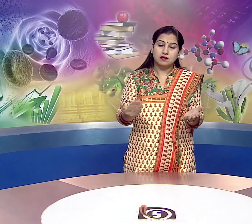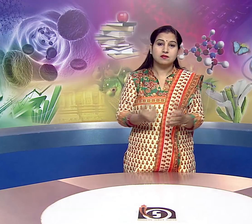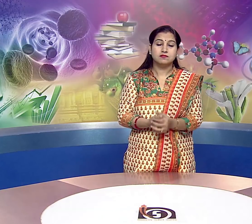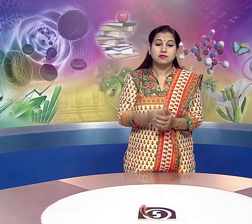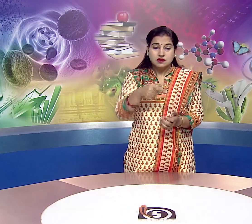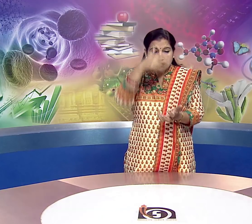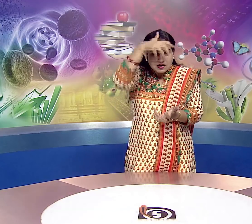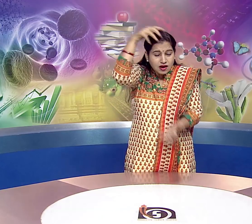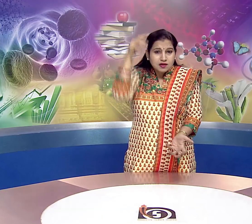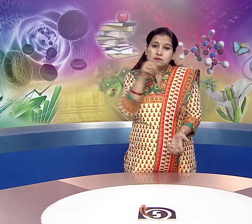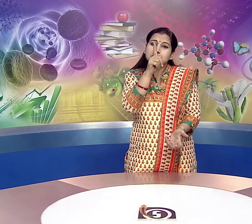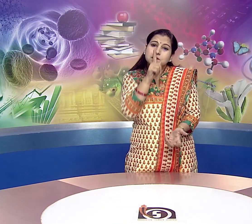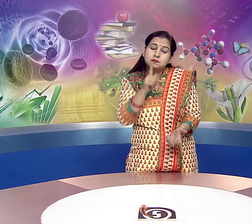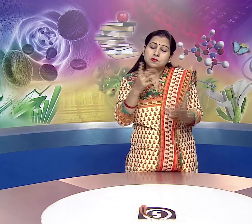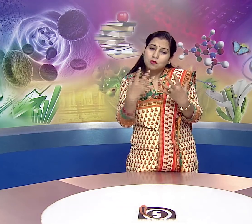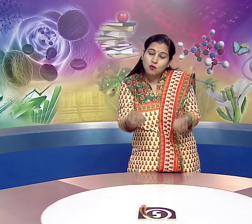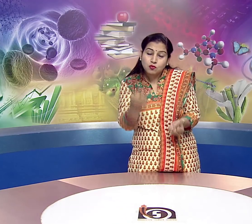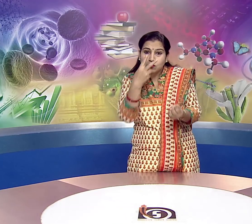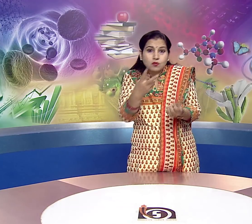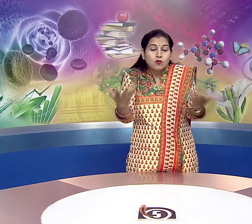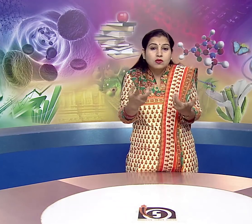that the tiger just wanted to sit